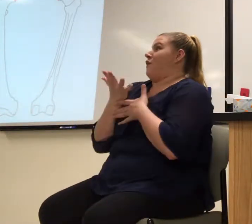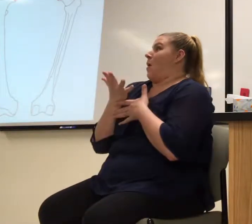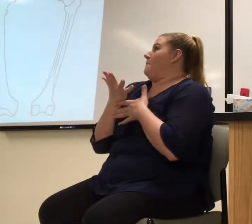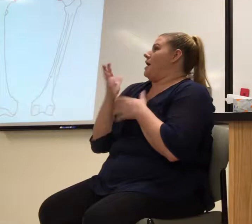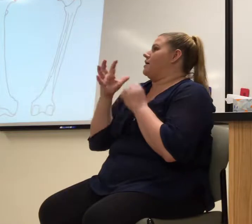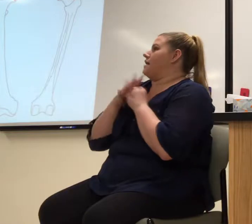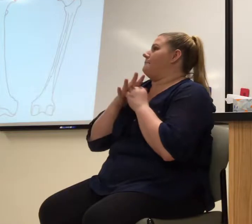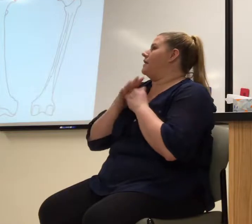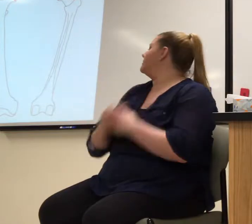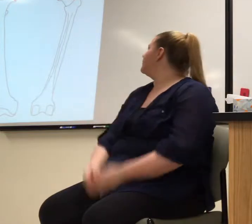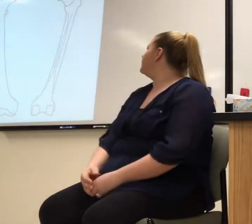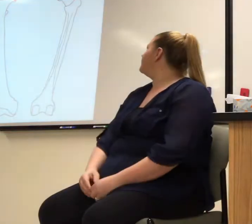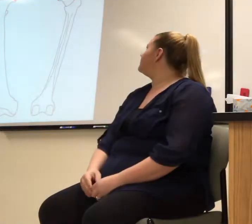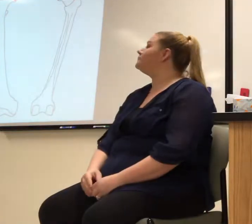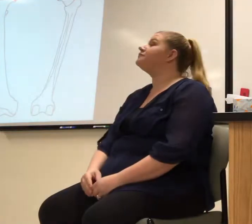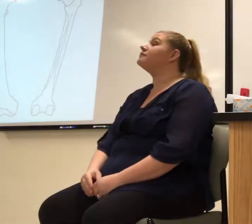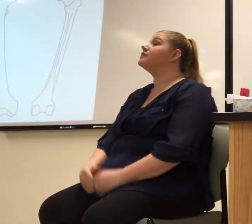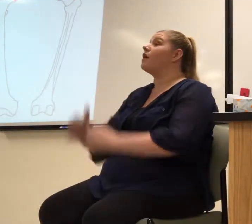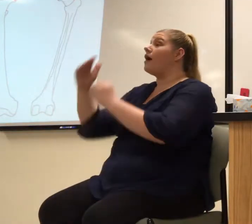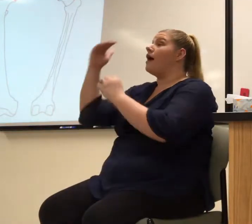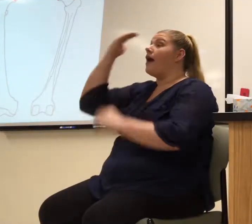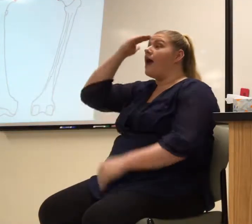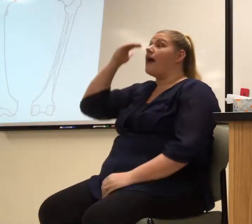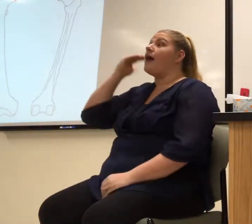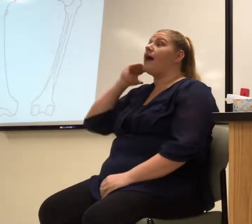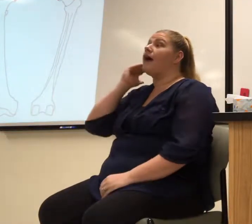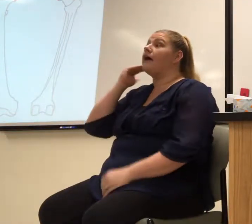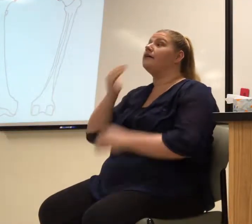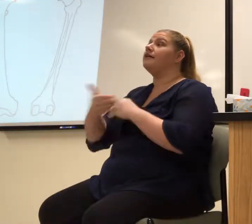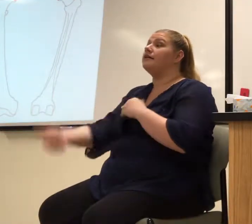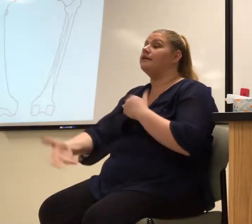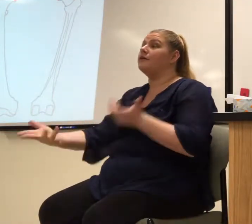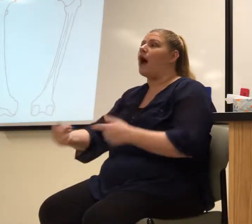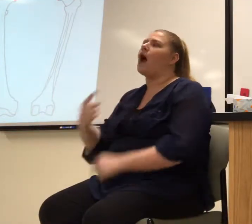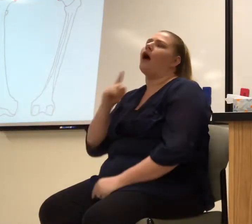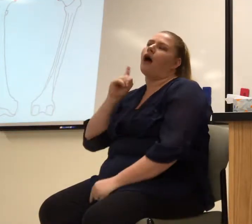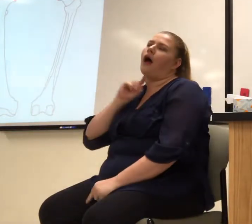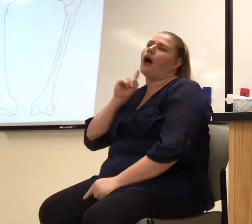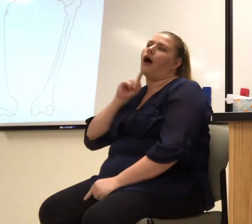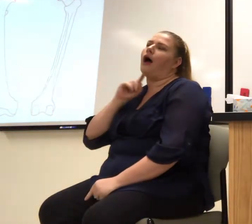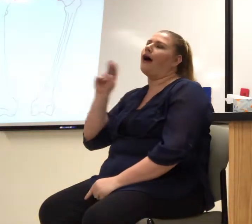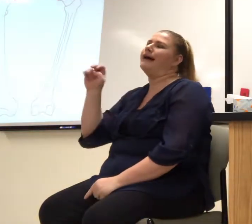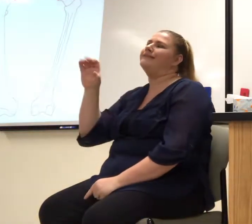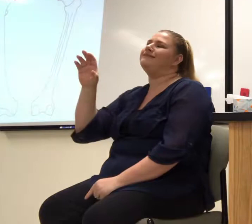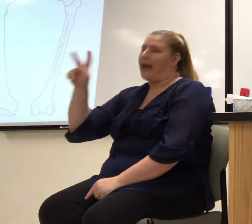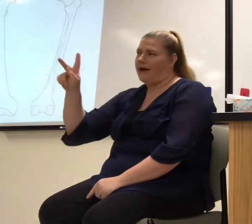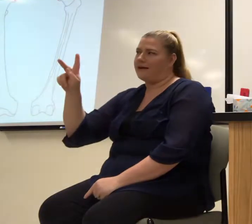After the head, you have neck. And the neck of the femoral neck